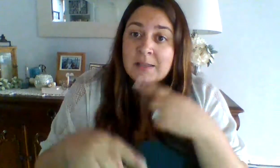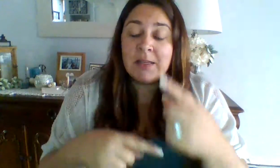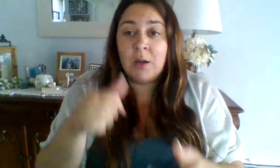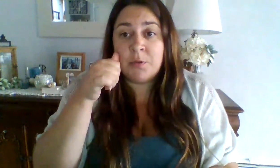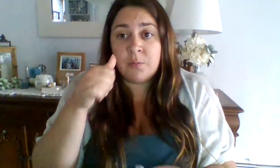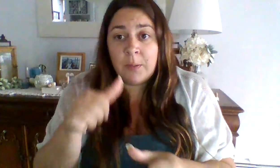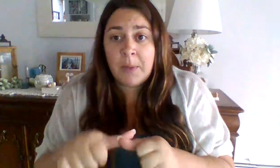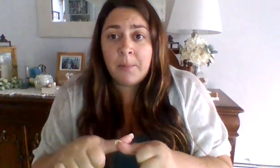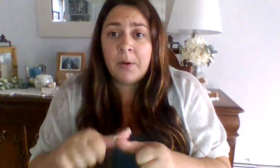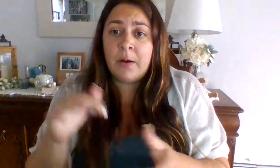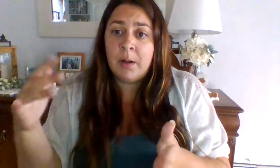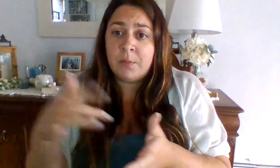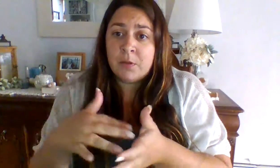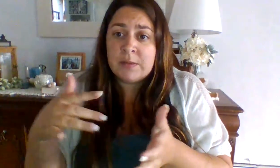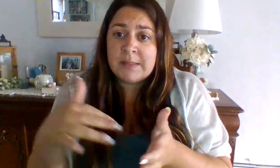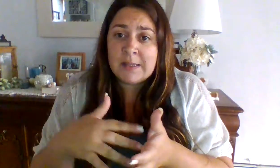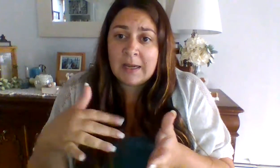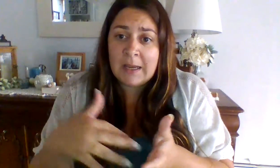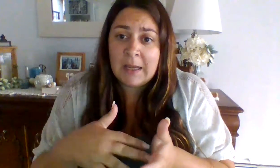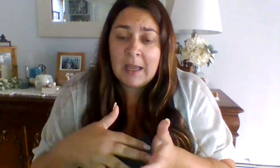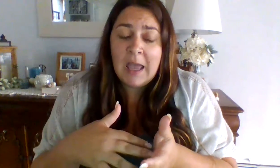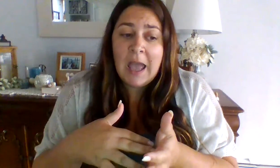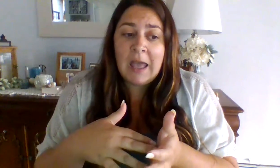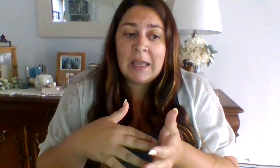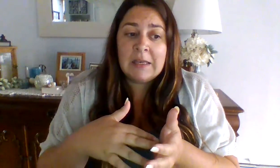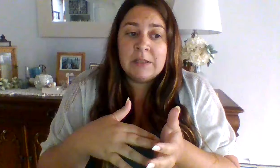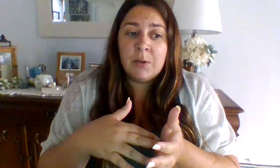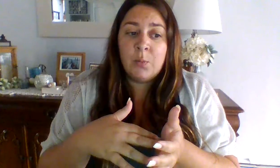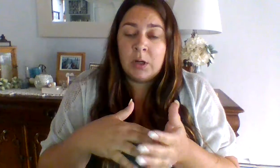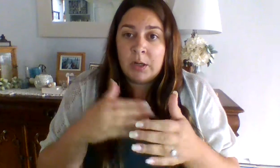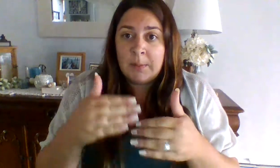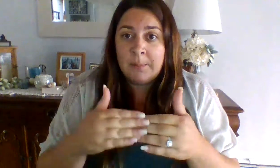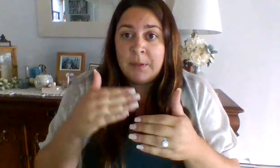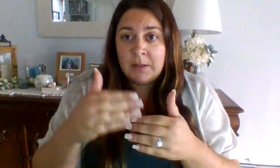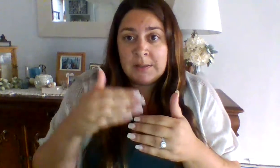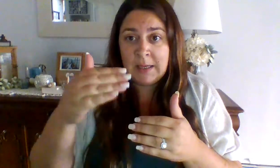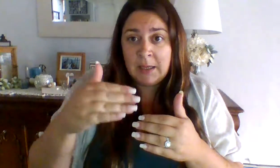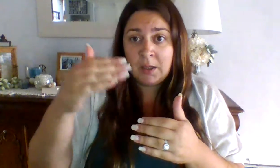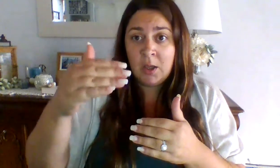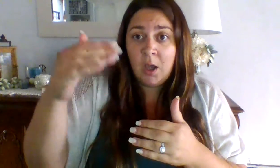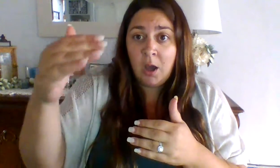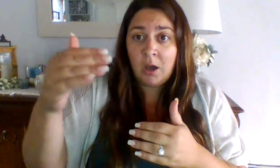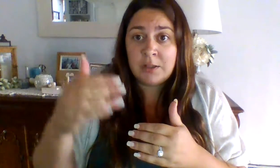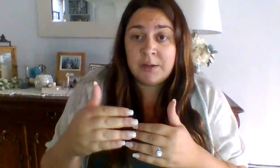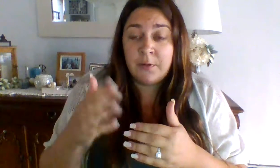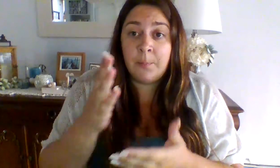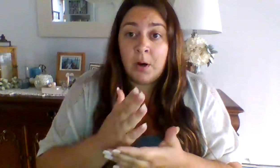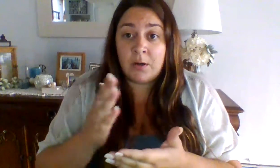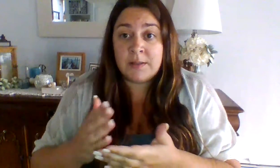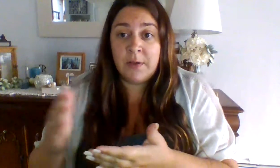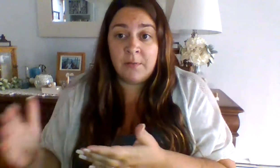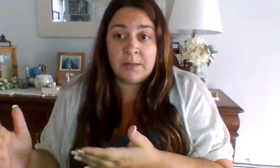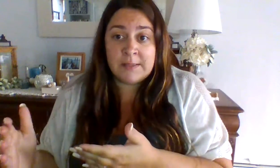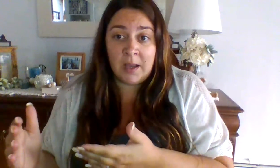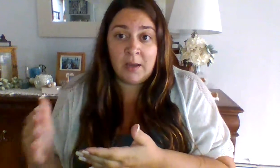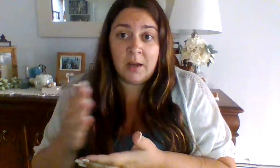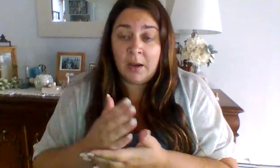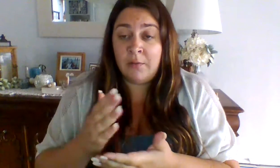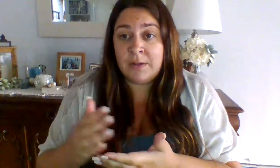it helps you remember, it helps you study, and we're going to be building on different parts of every sign. Every